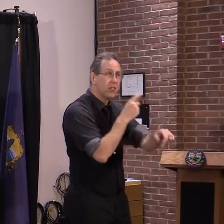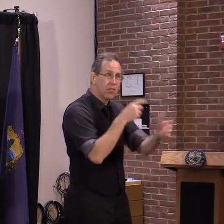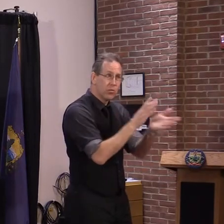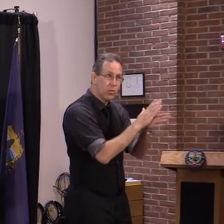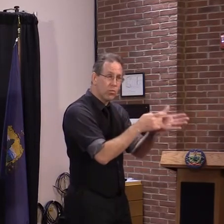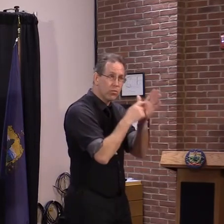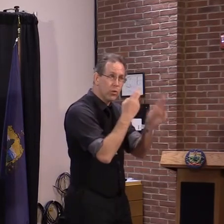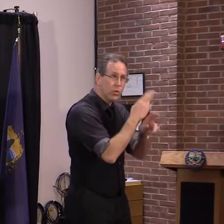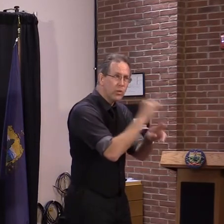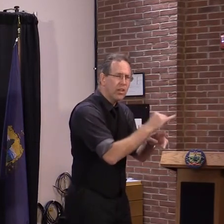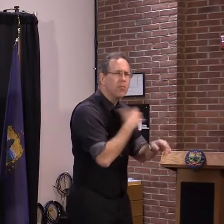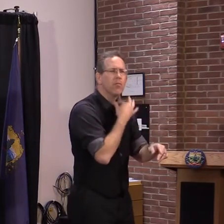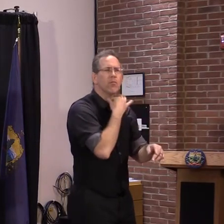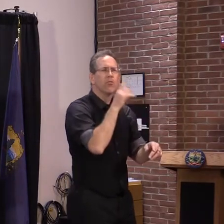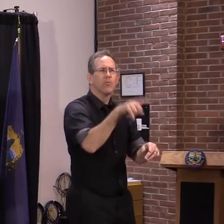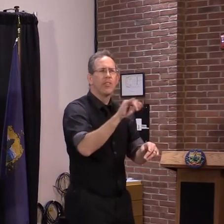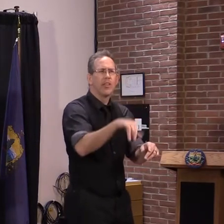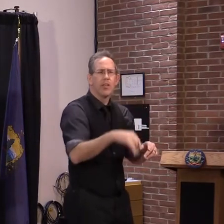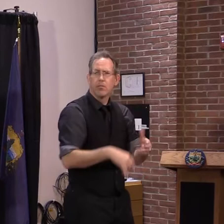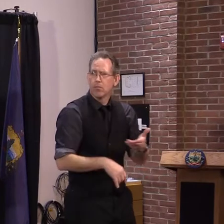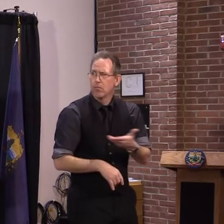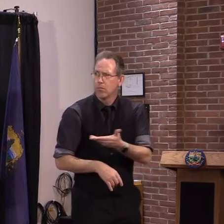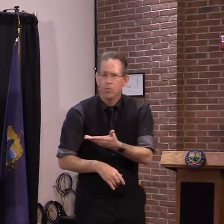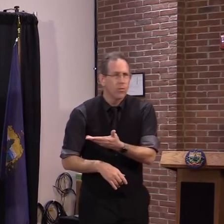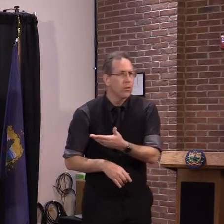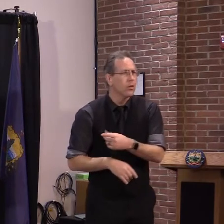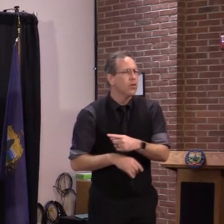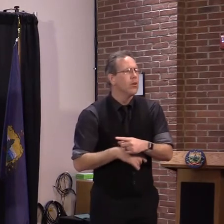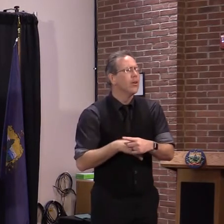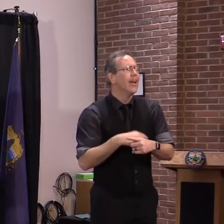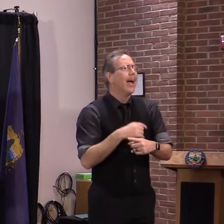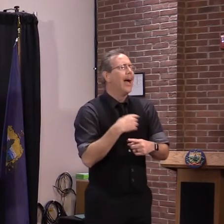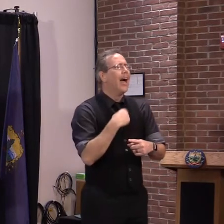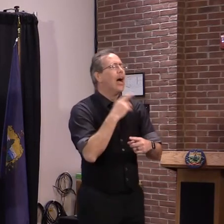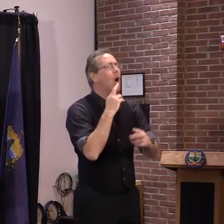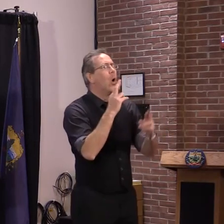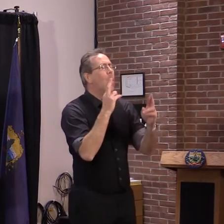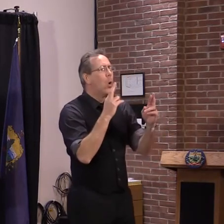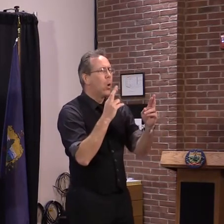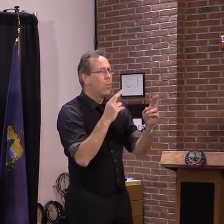reassured that something was approved before doing that.